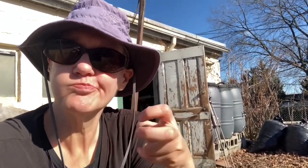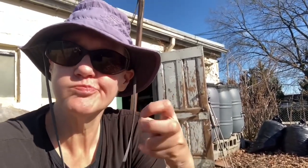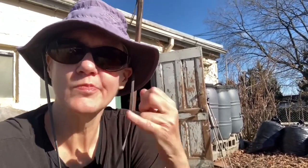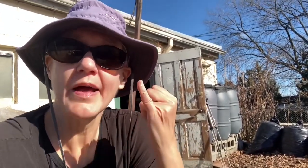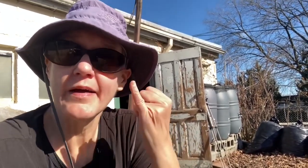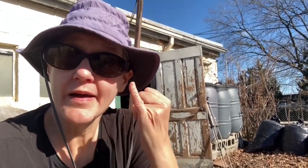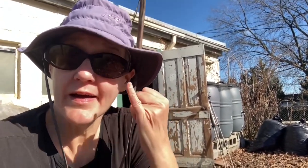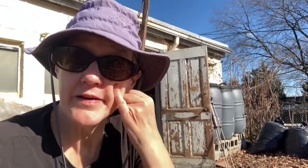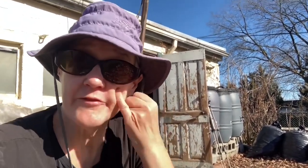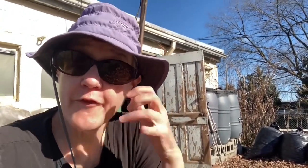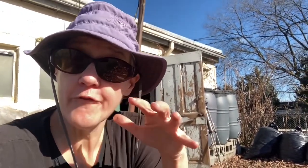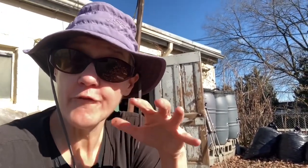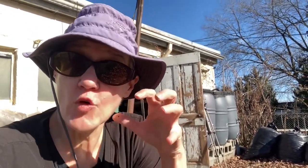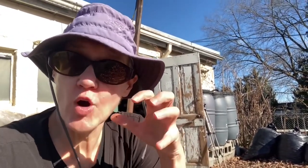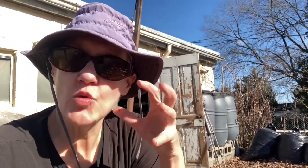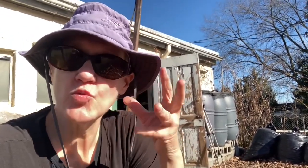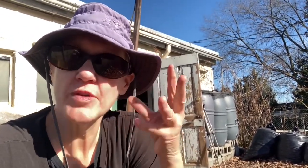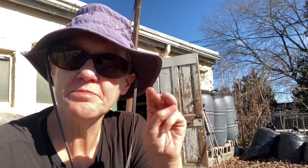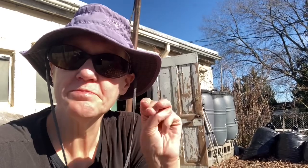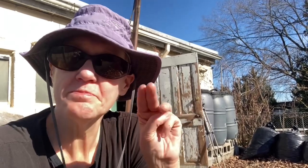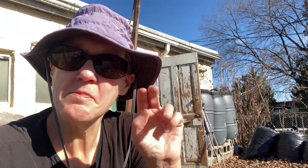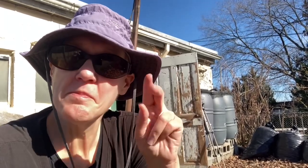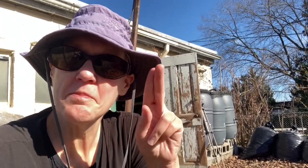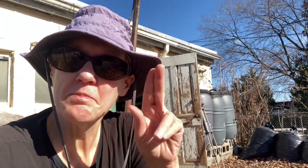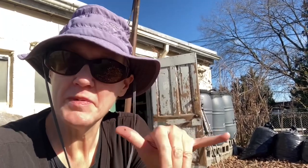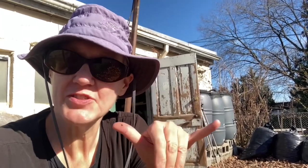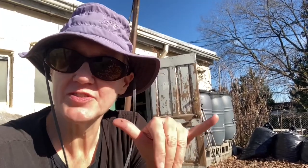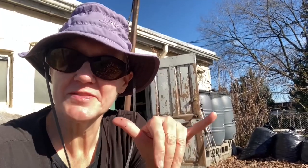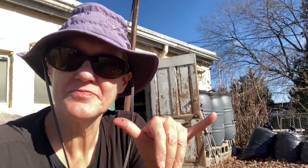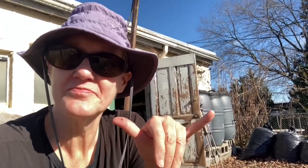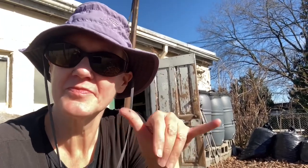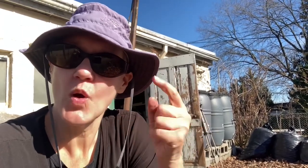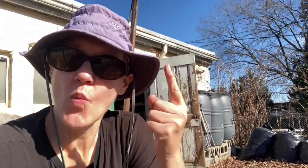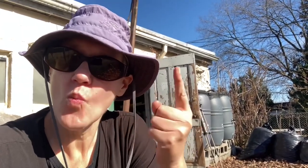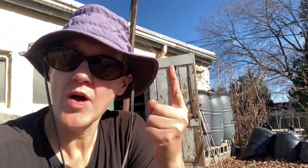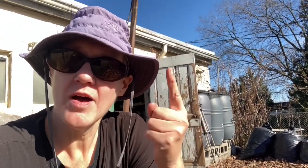firm. They look good. If they had frozen, they would be mushy.